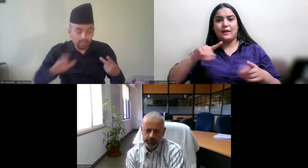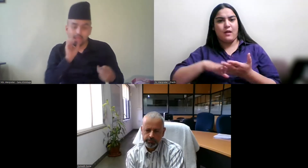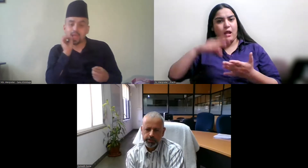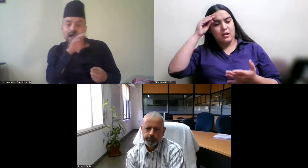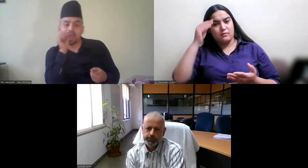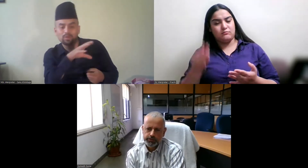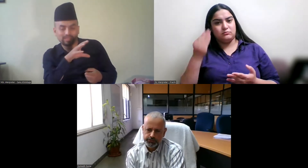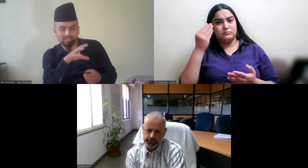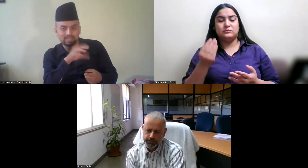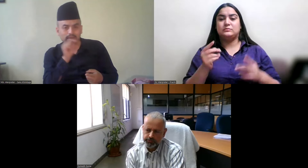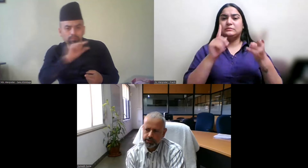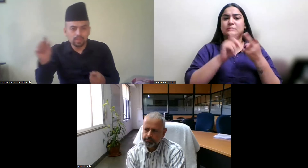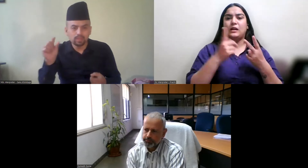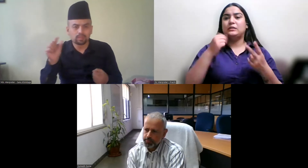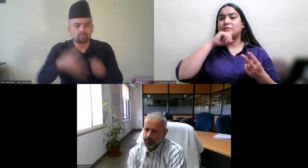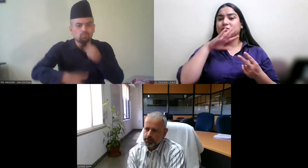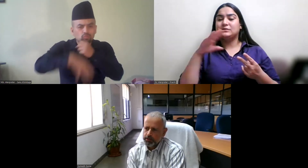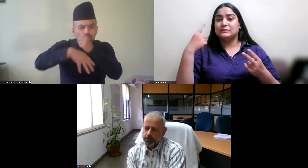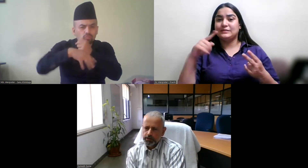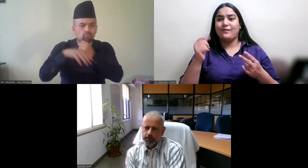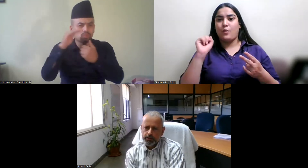their concerns in a structured way.